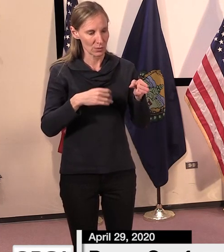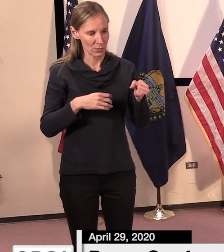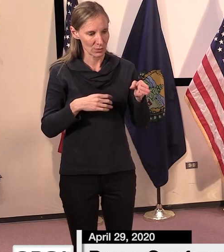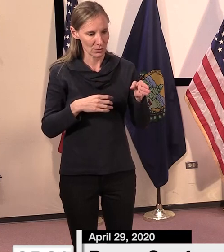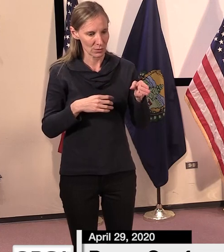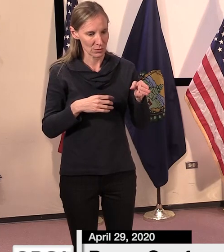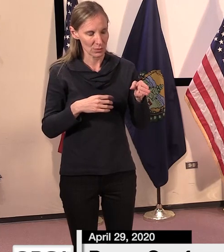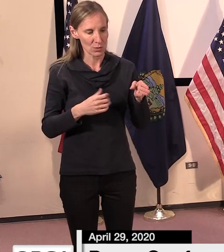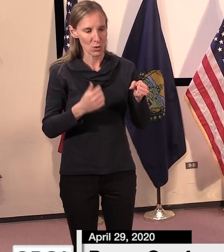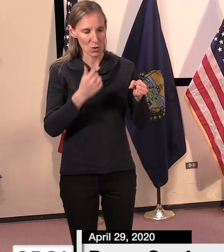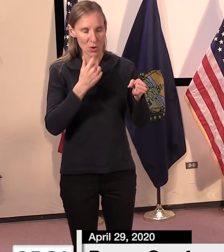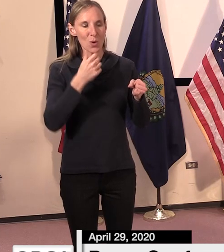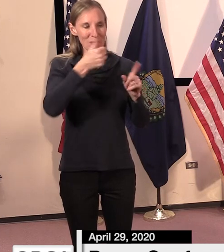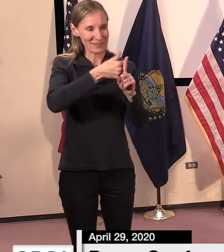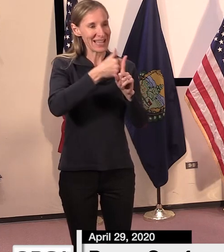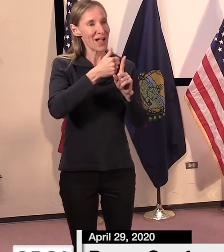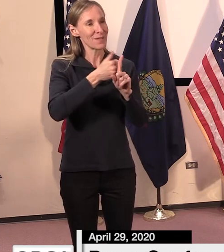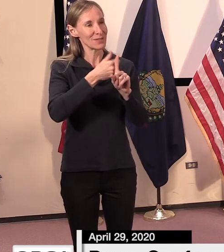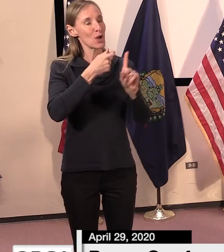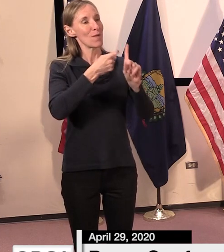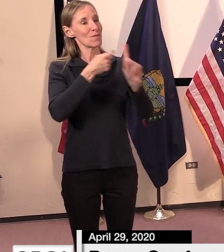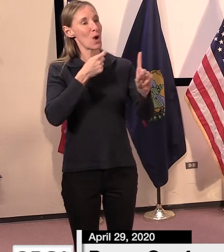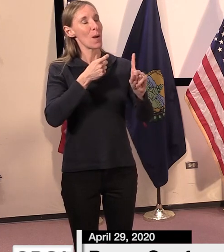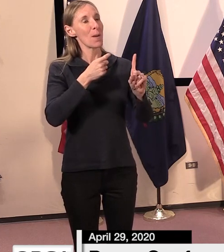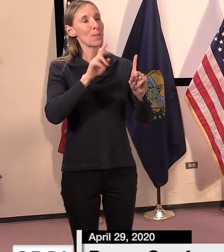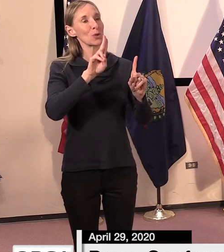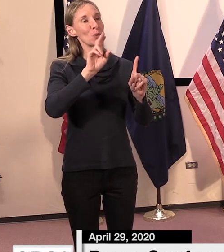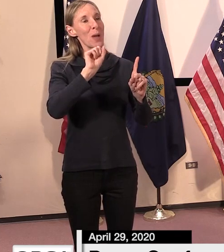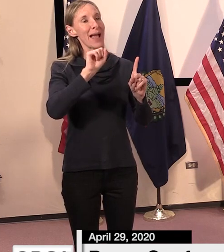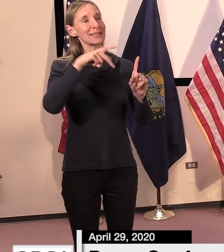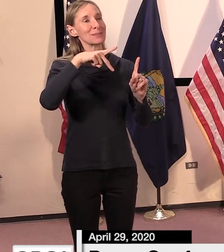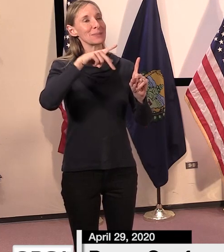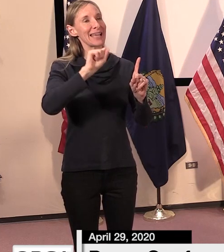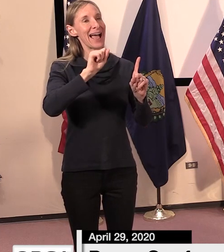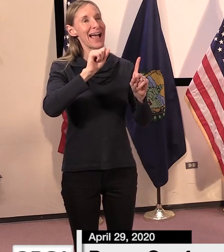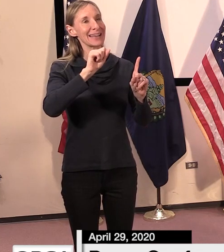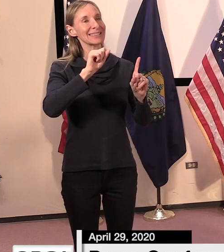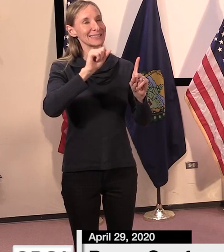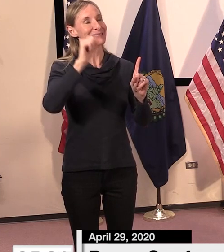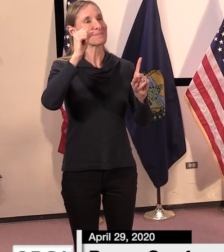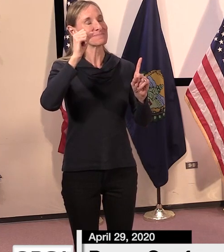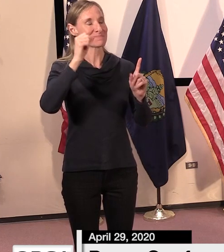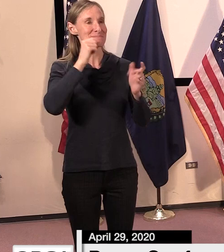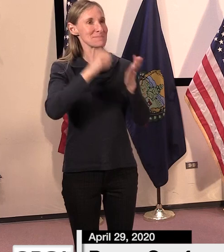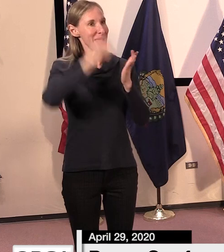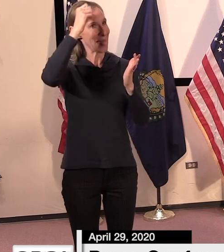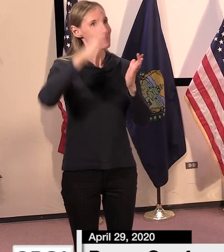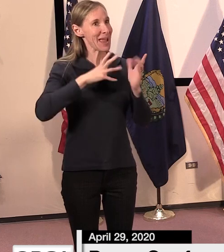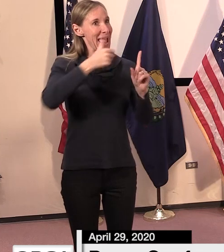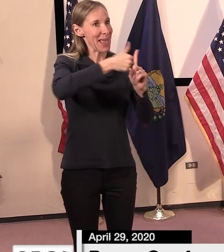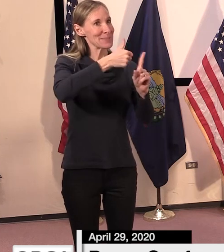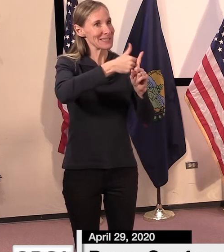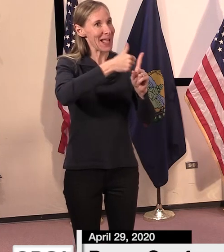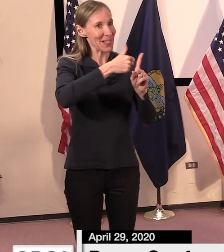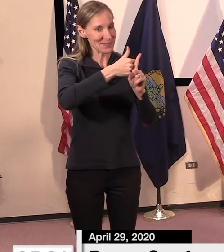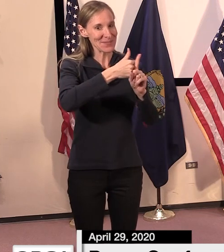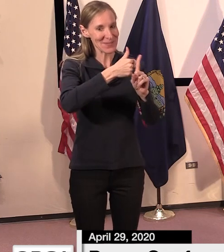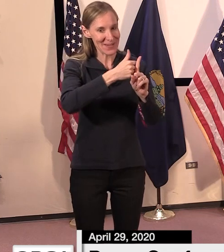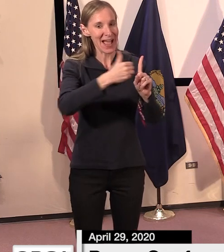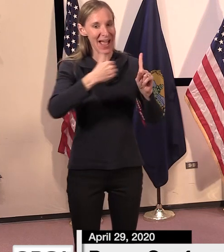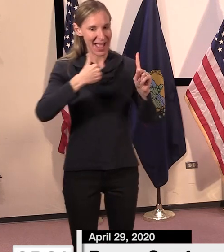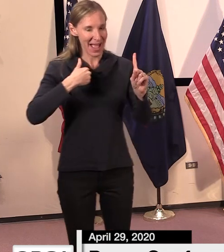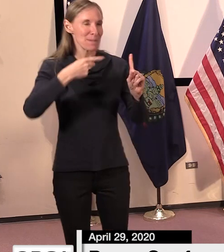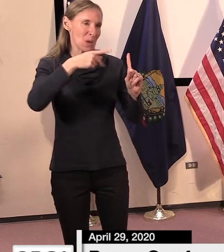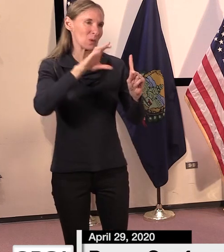into a senior living facility without a mask. And when they questioned the driver, they said they were not required